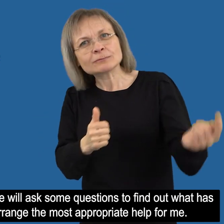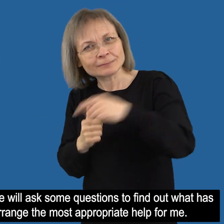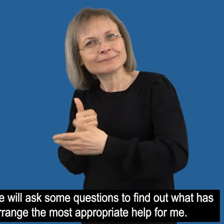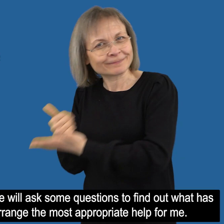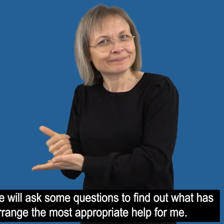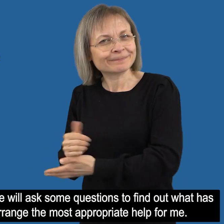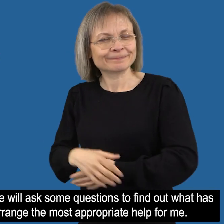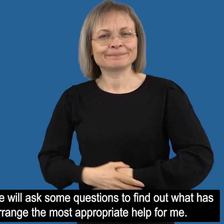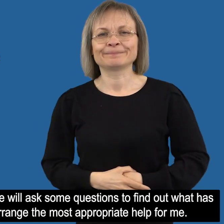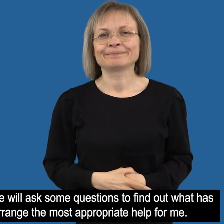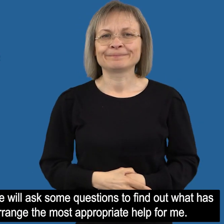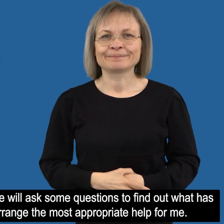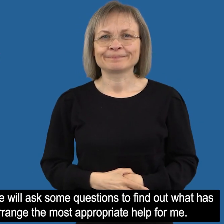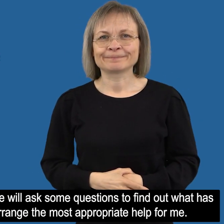most appropriate help for me.